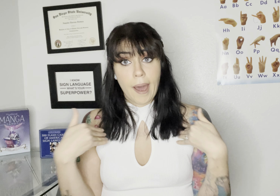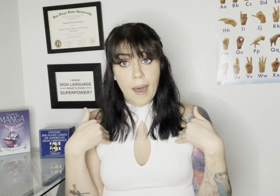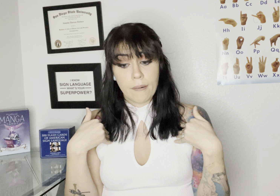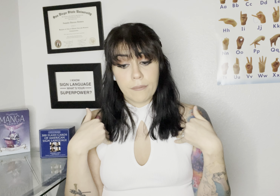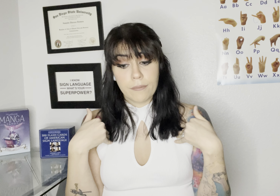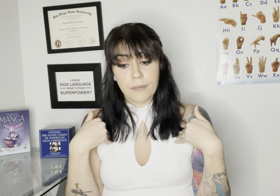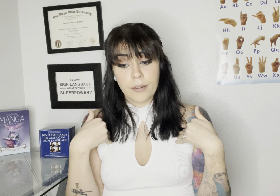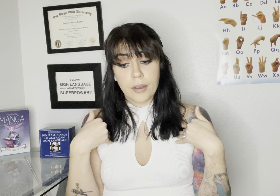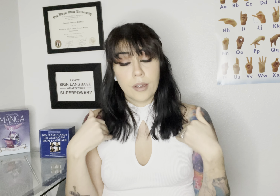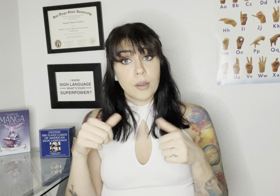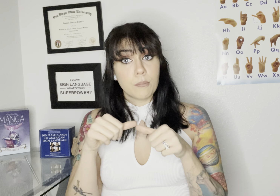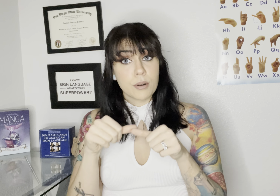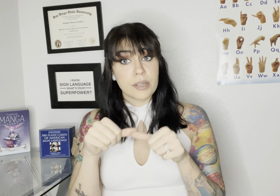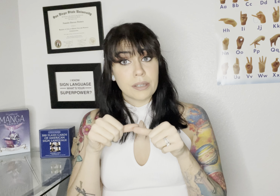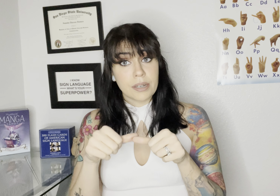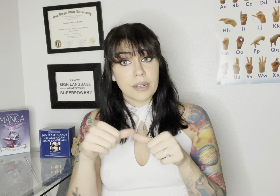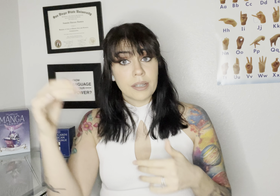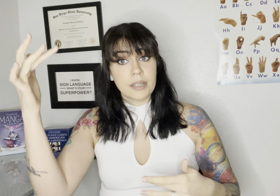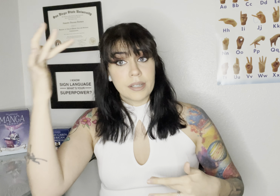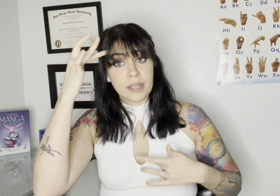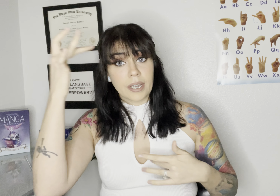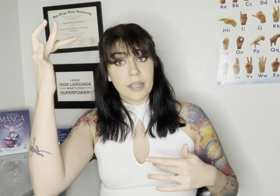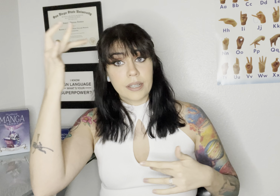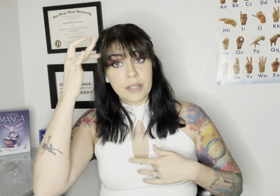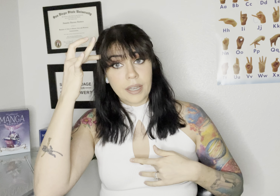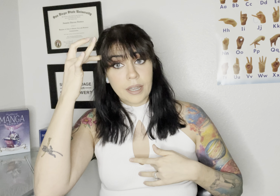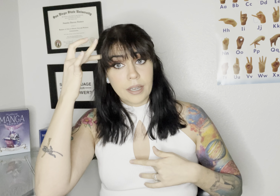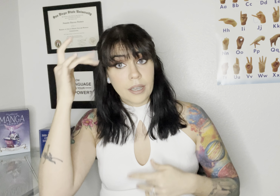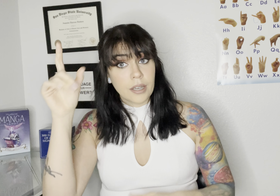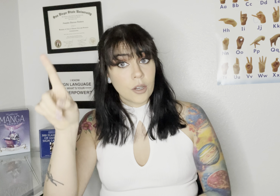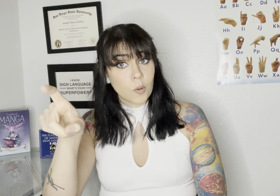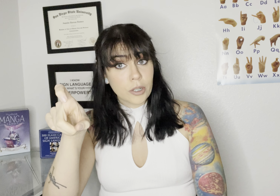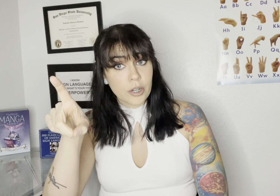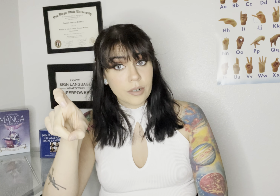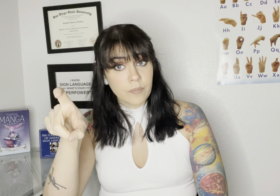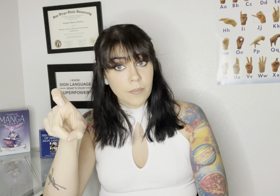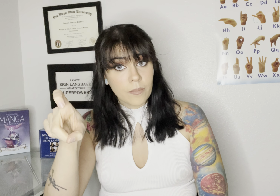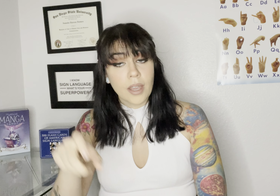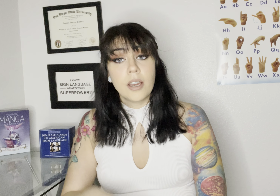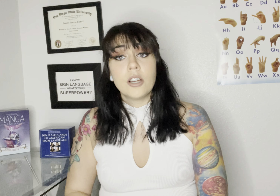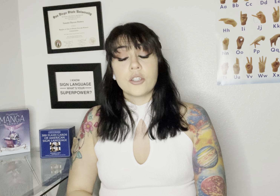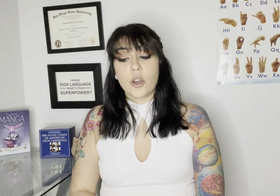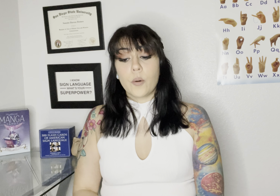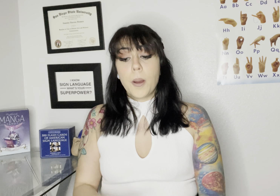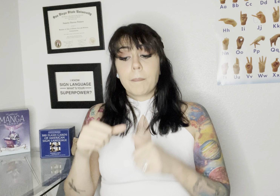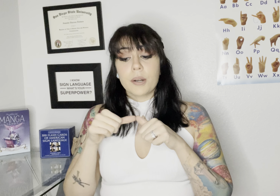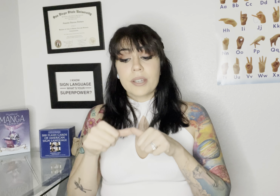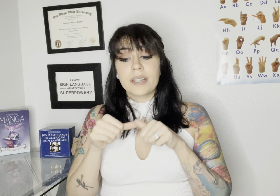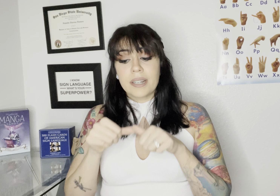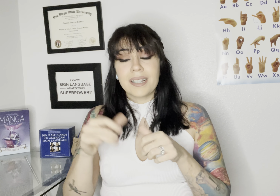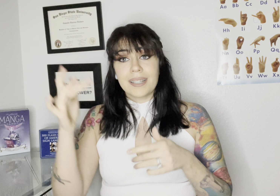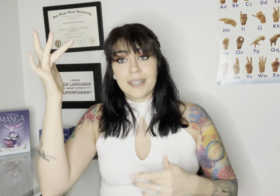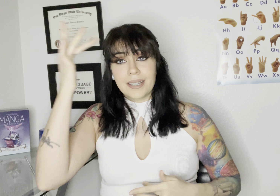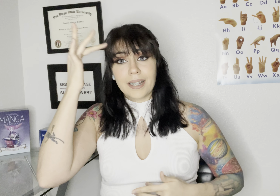have, persistent sick question. So persistent